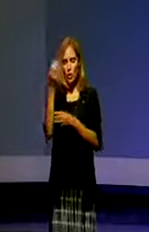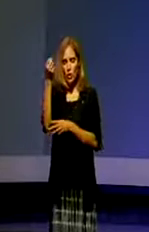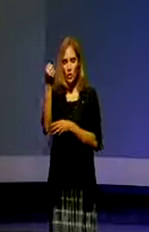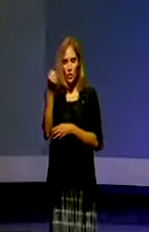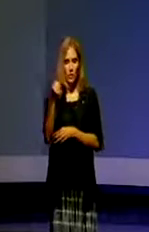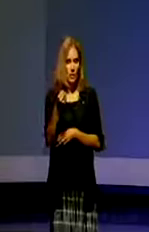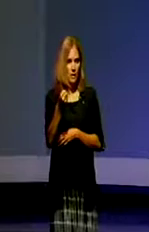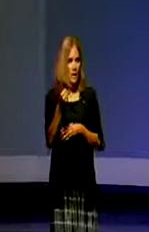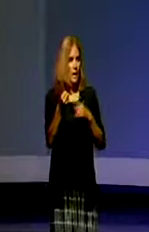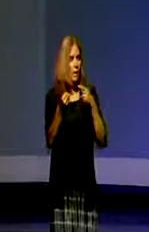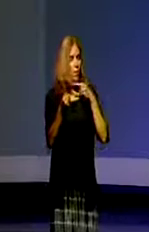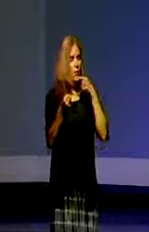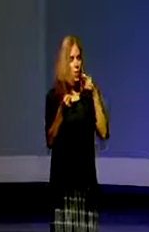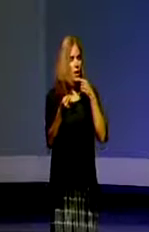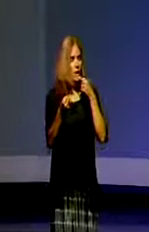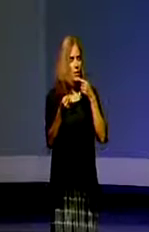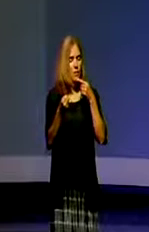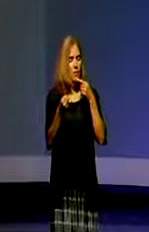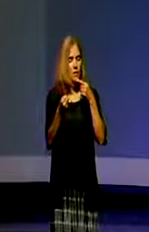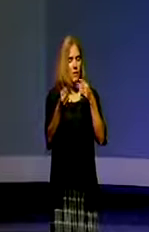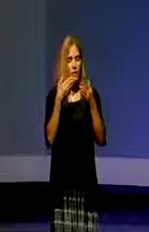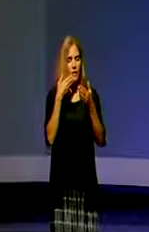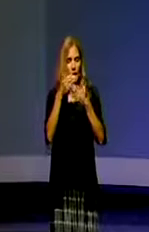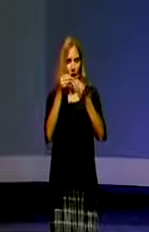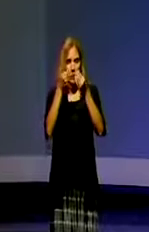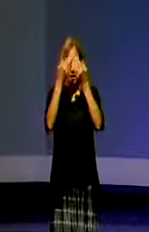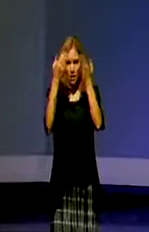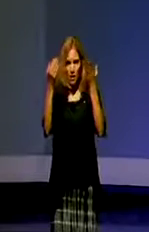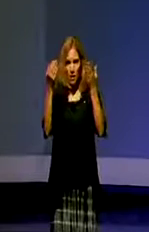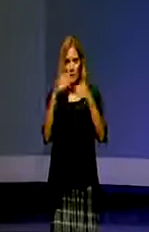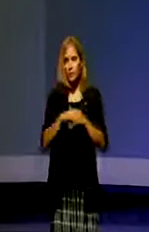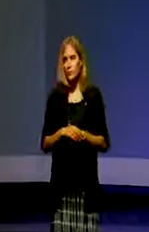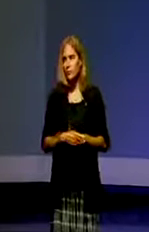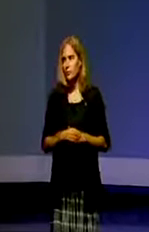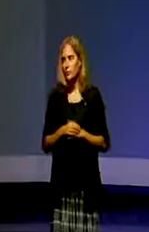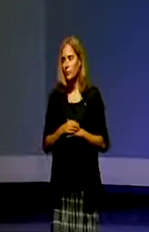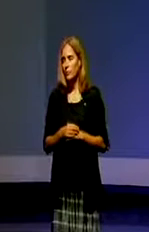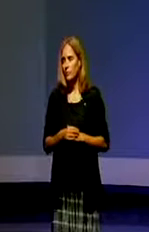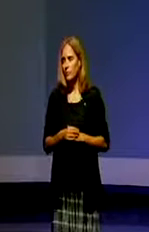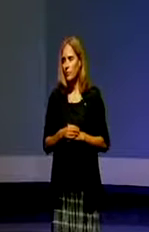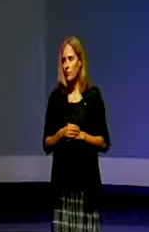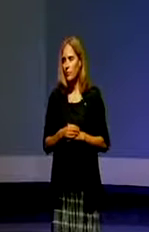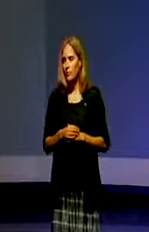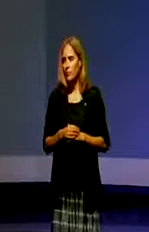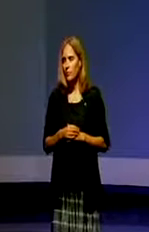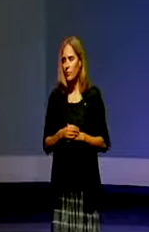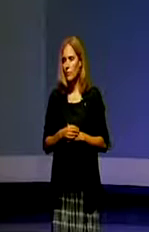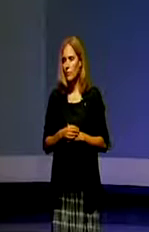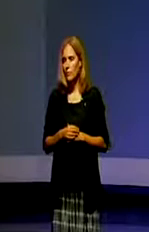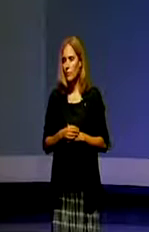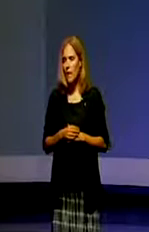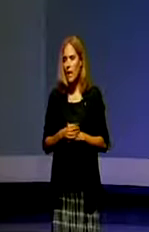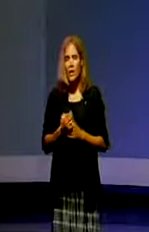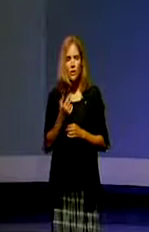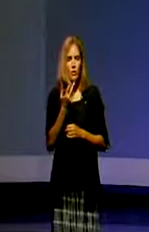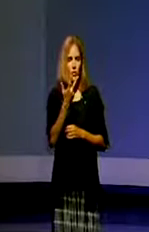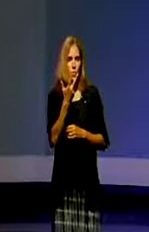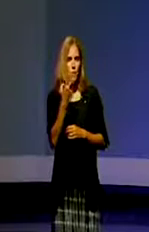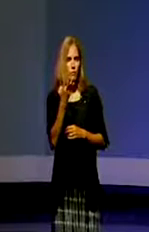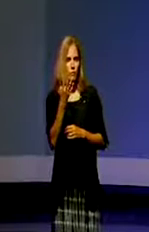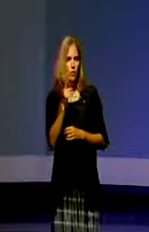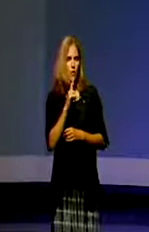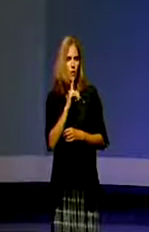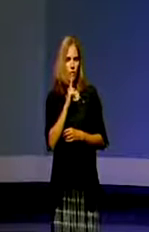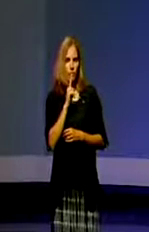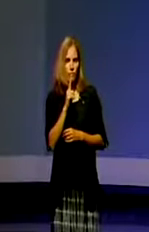now proclaimers of the gospel. And I think we can take from these parables three or four just vital